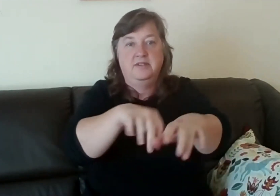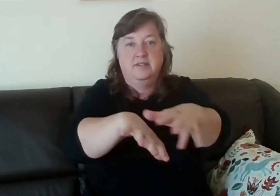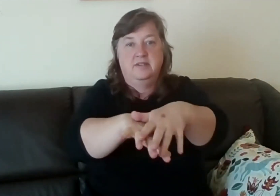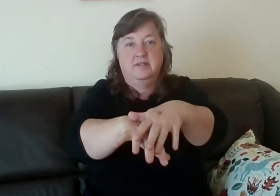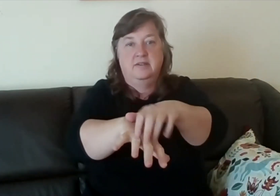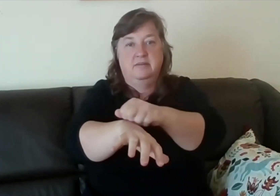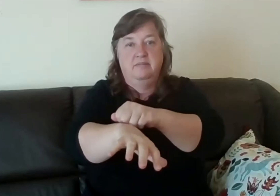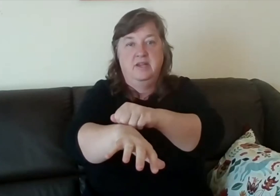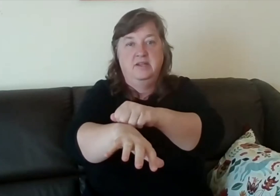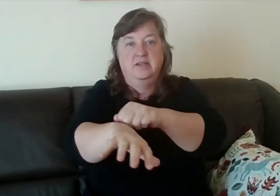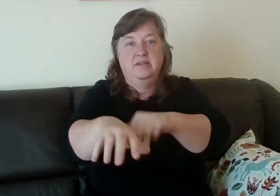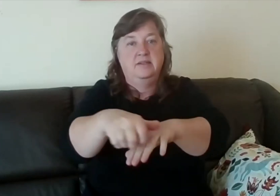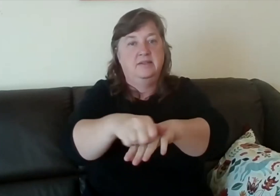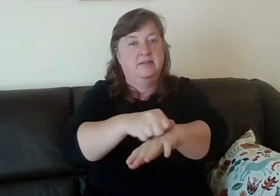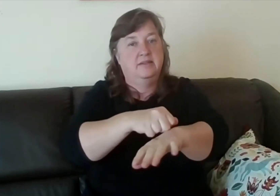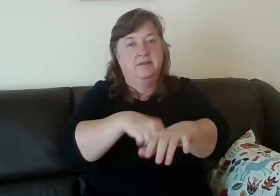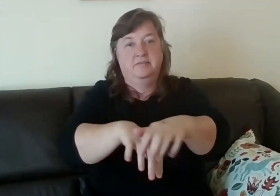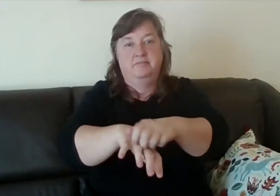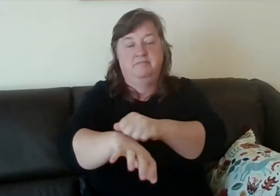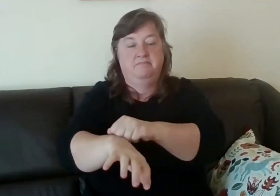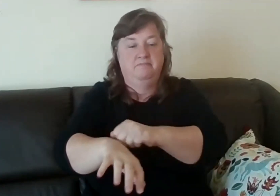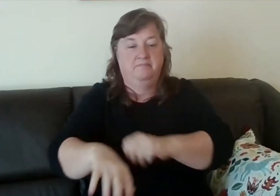Gloves, mittens,